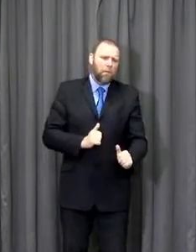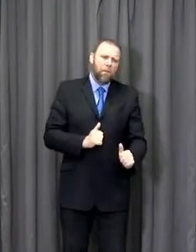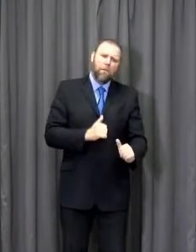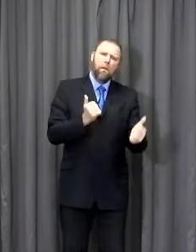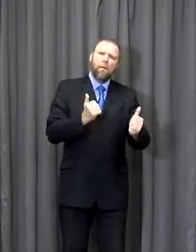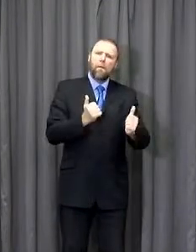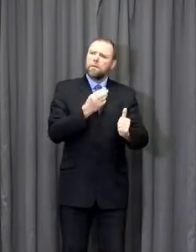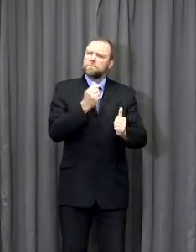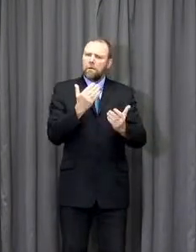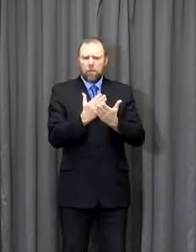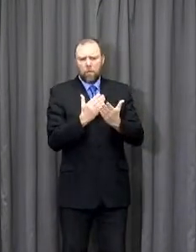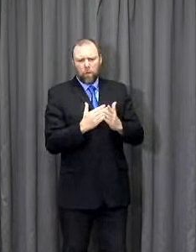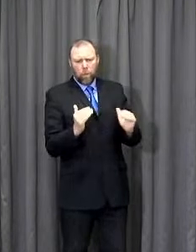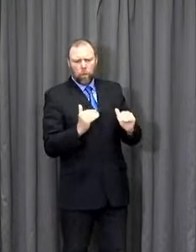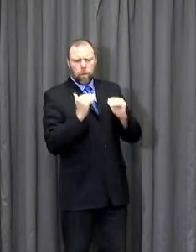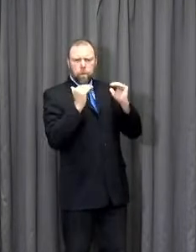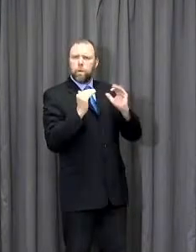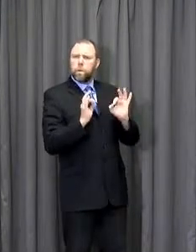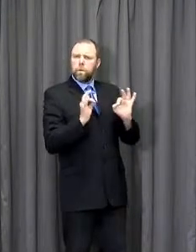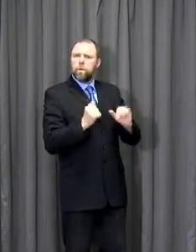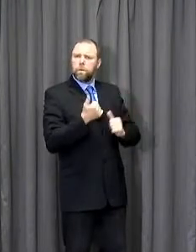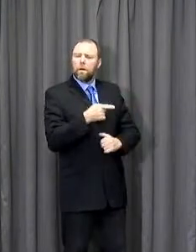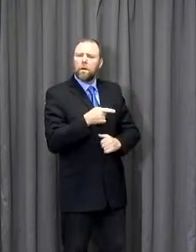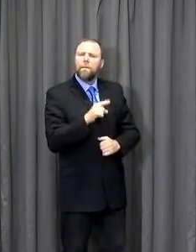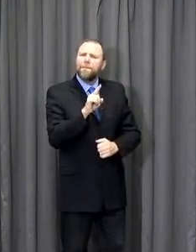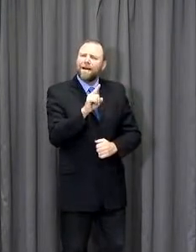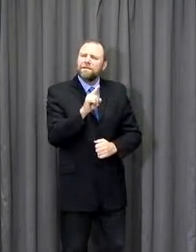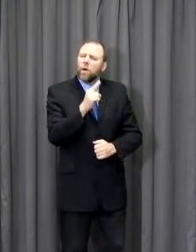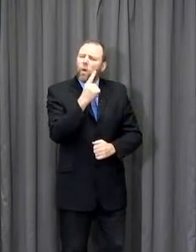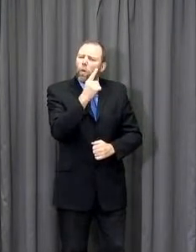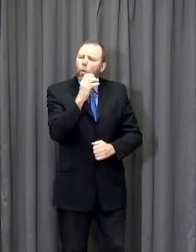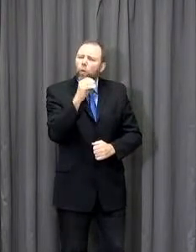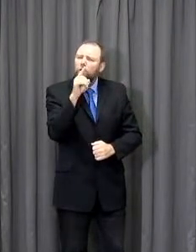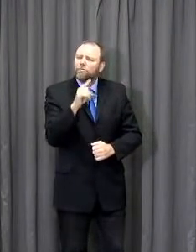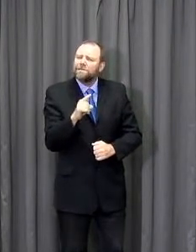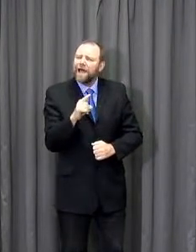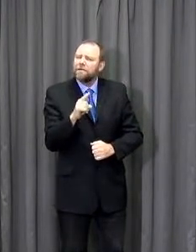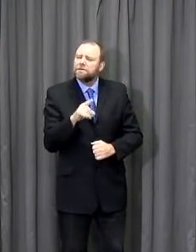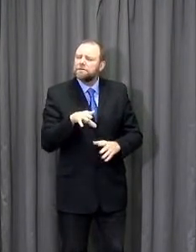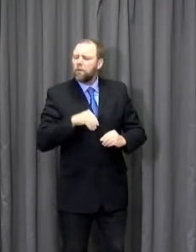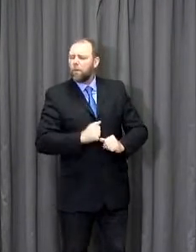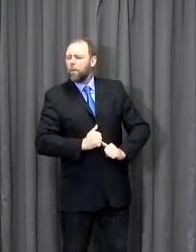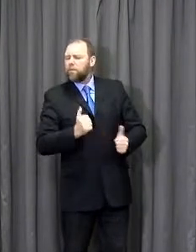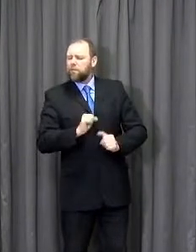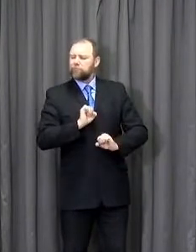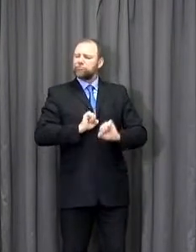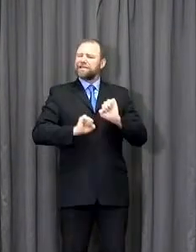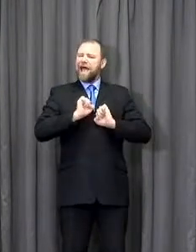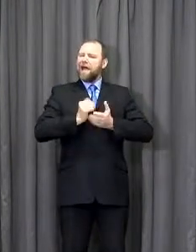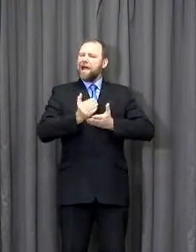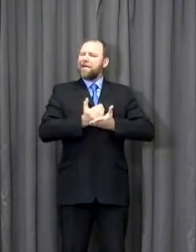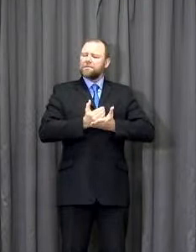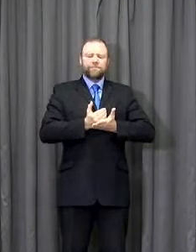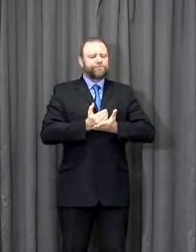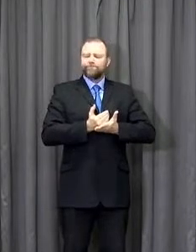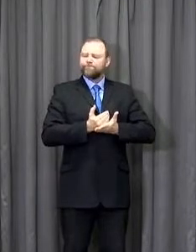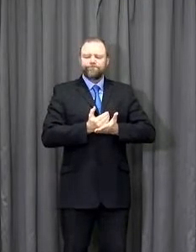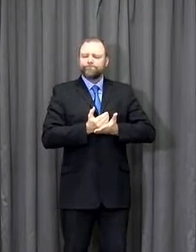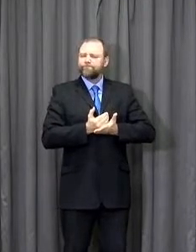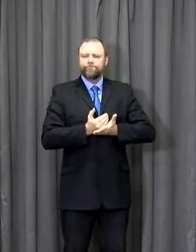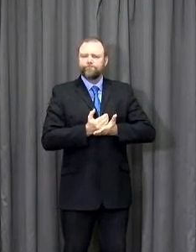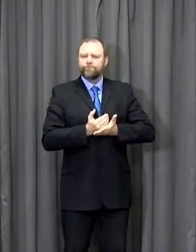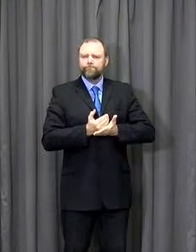we've had available. But obviously no vaccine is ever 100% effective. And so there are some things we know